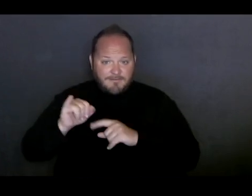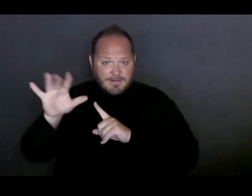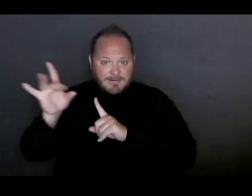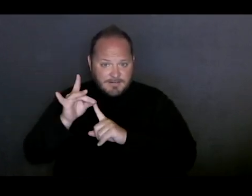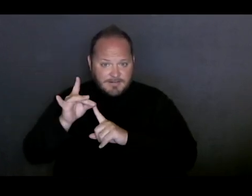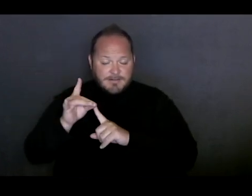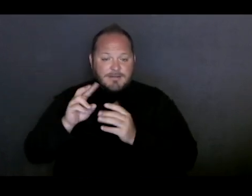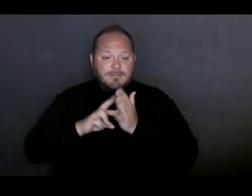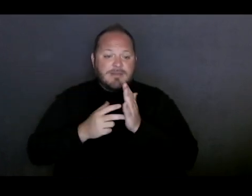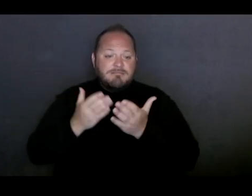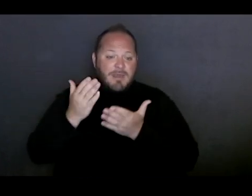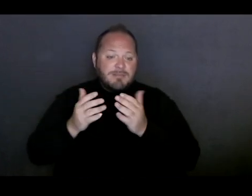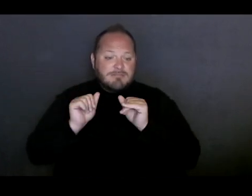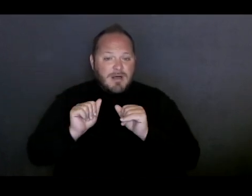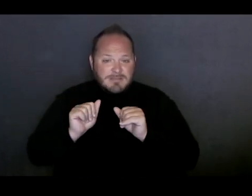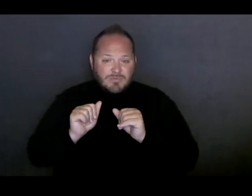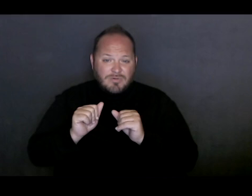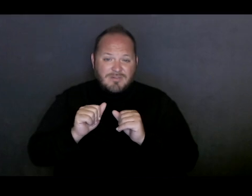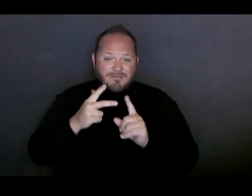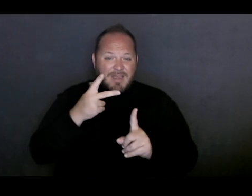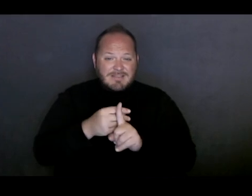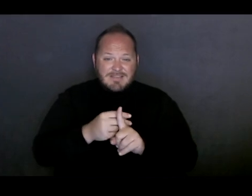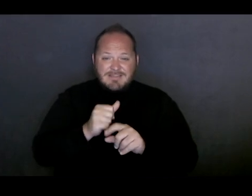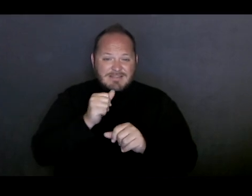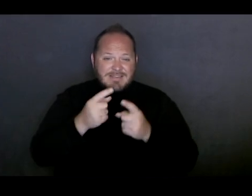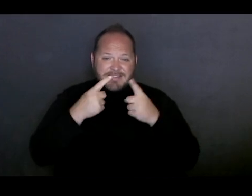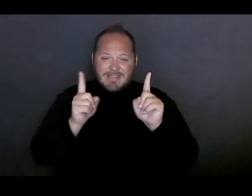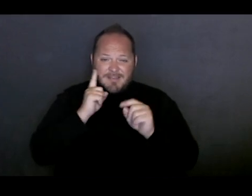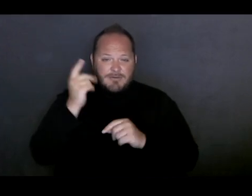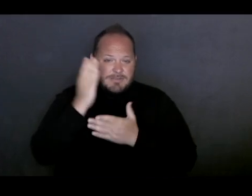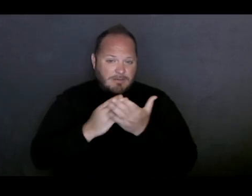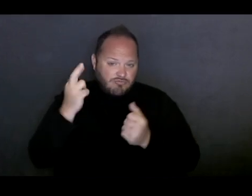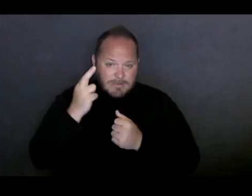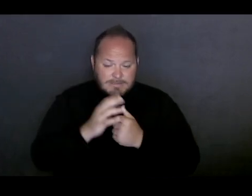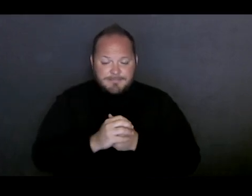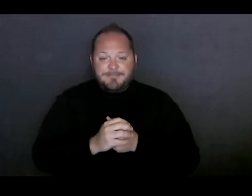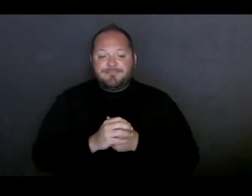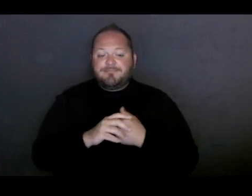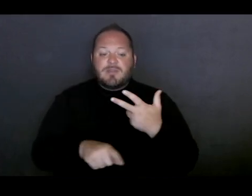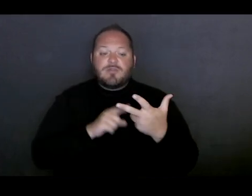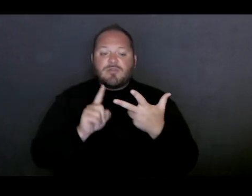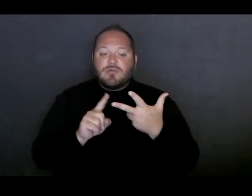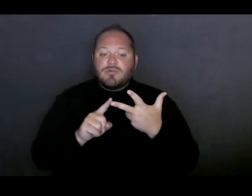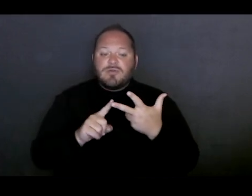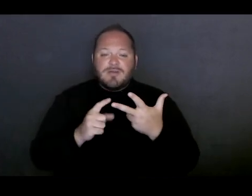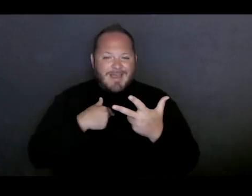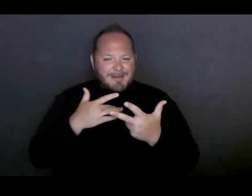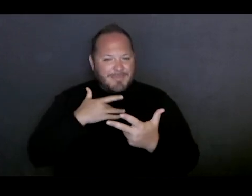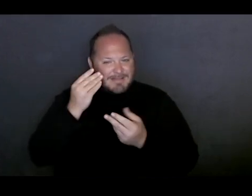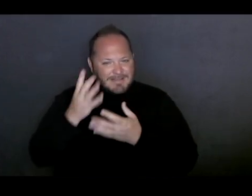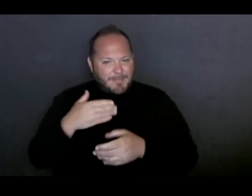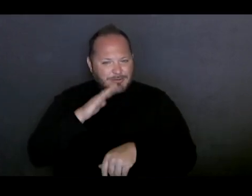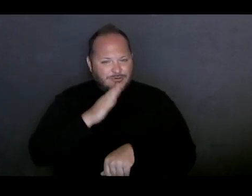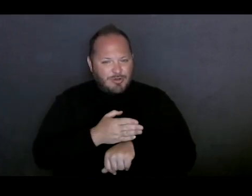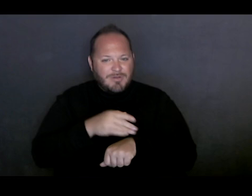reason. And third, and the thing I tell my daughter, this is a collective action. It's